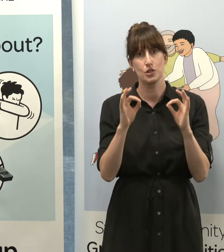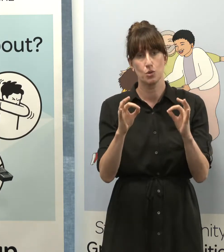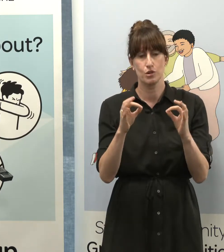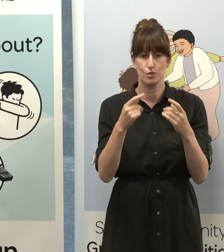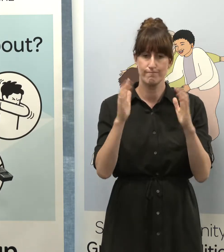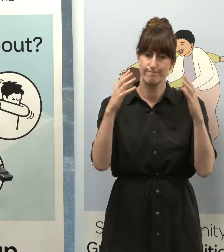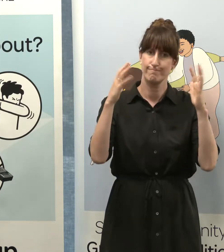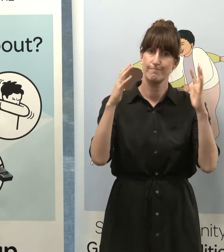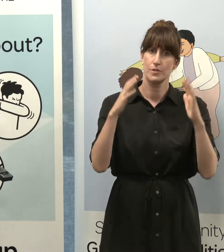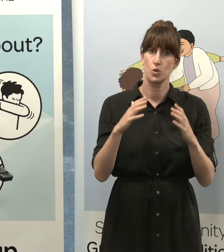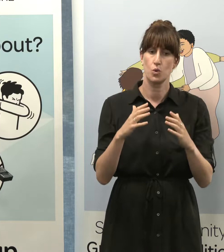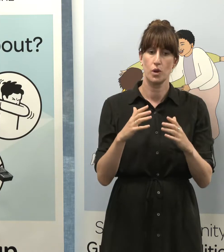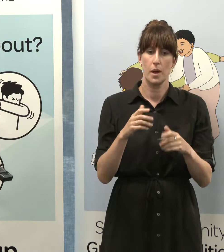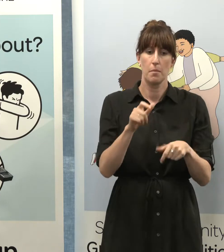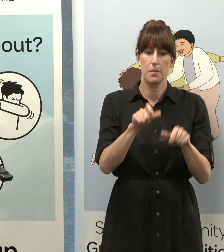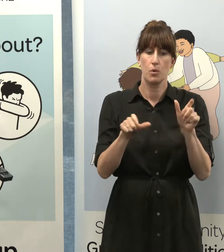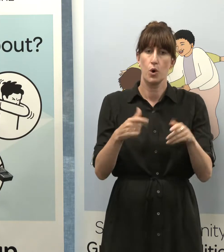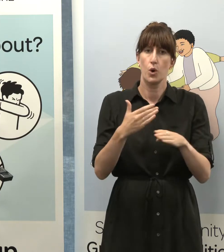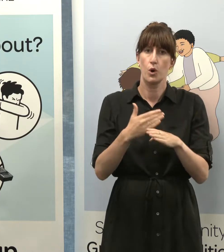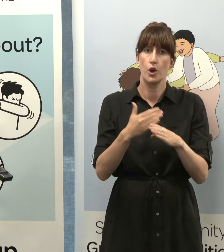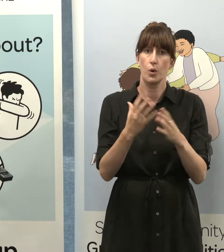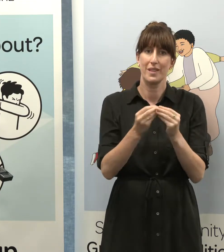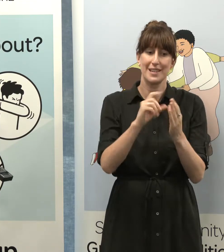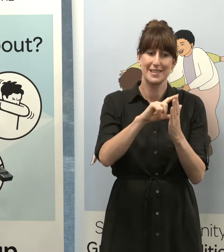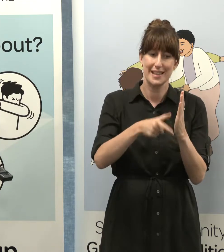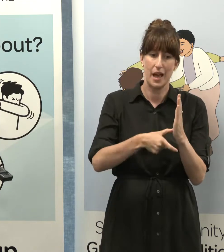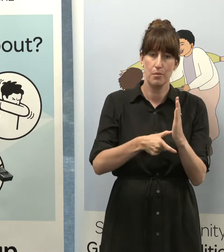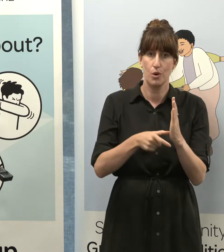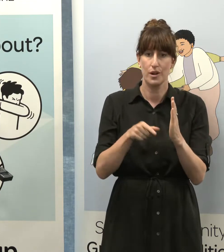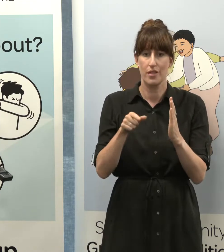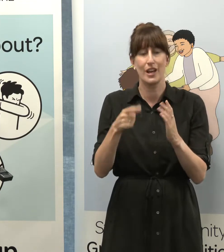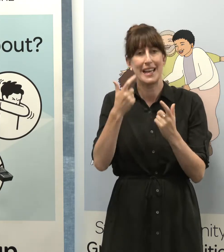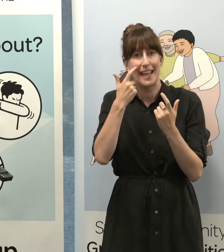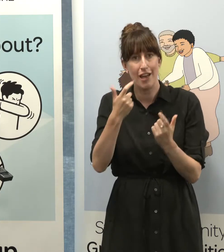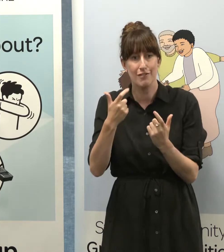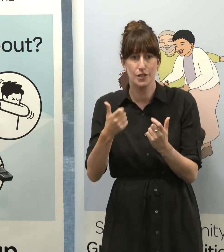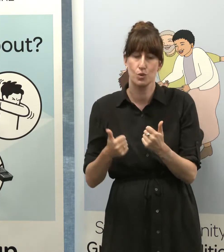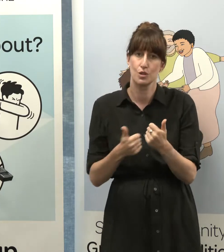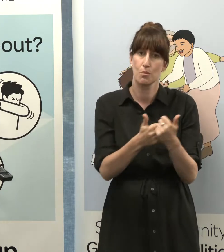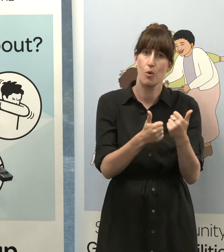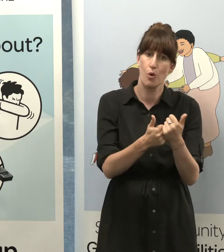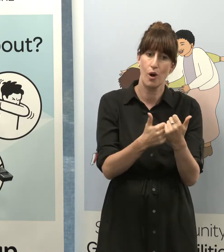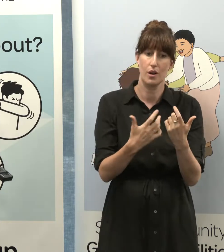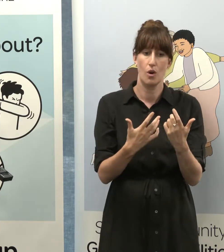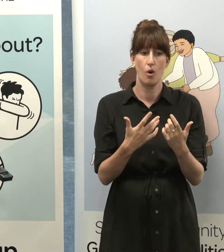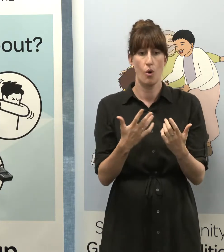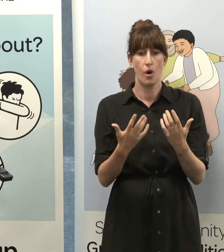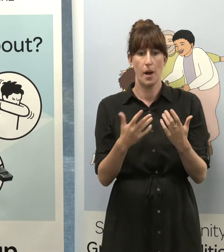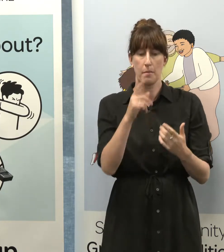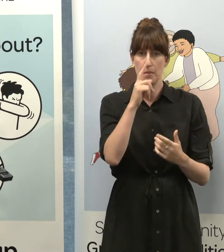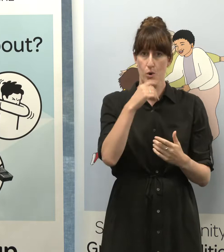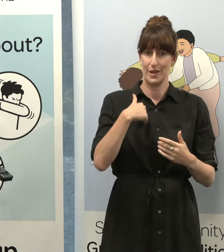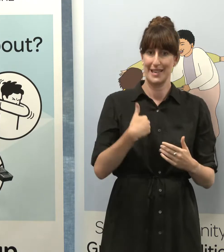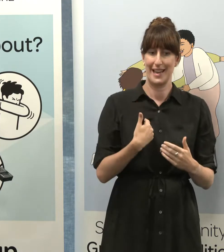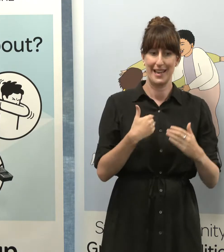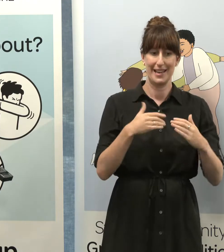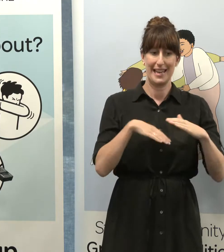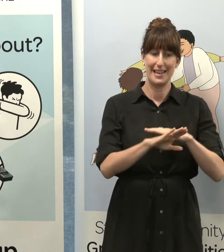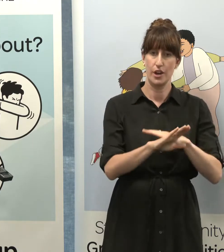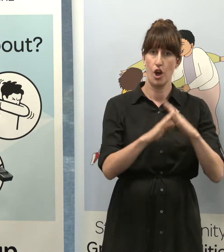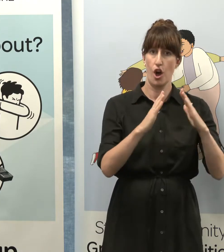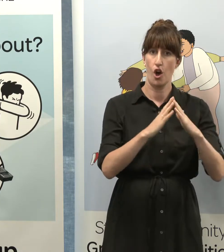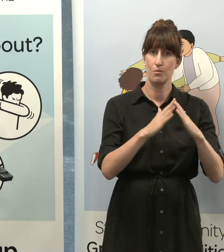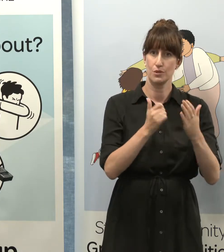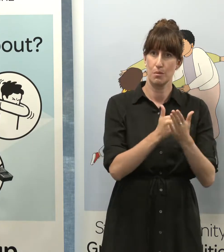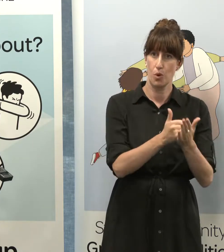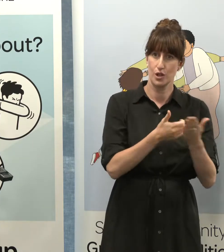extra effort that our home carers are putting in for disabled whānau, those who require home and community support services, and for those